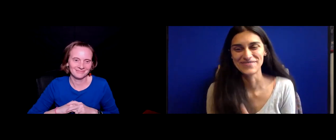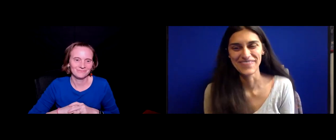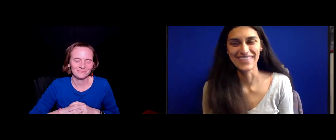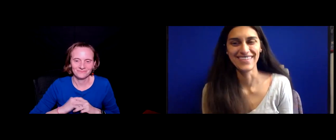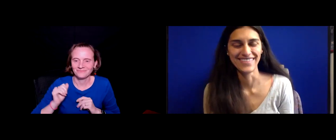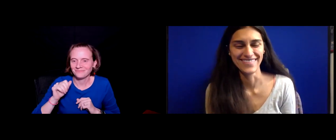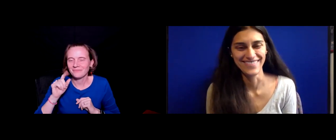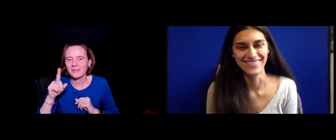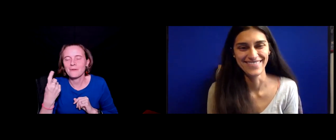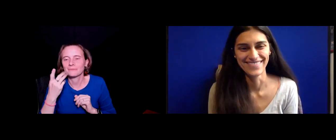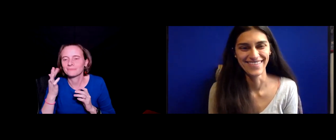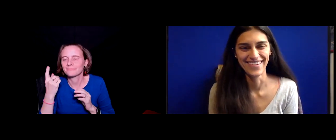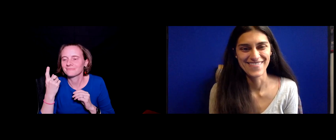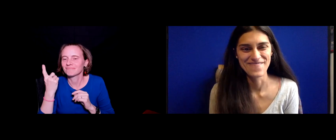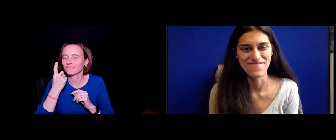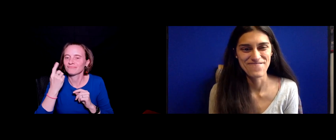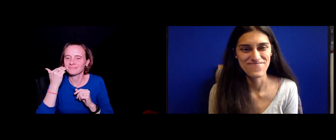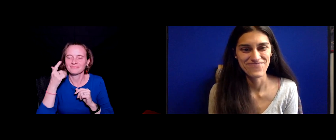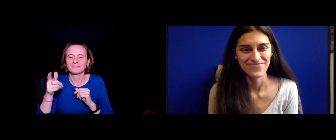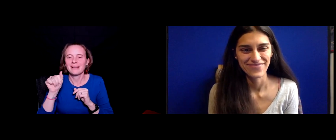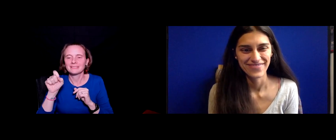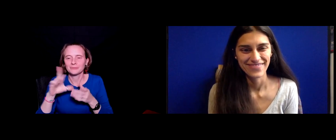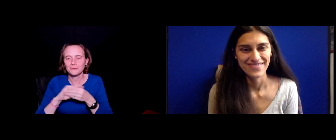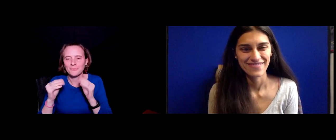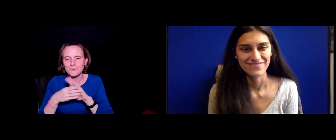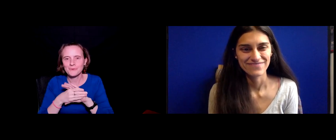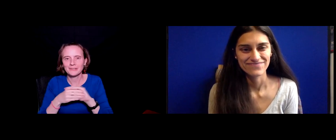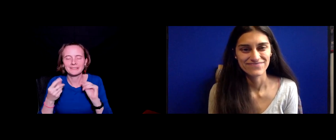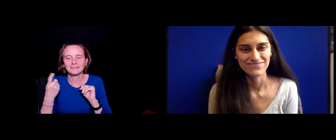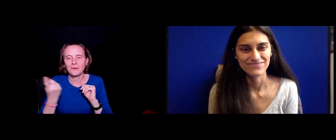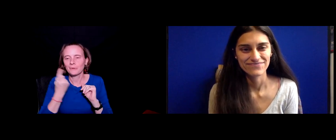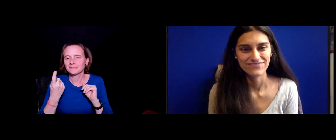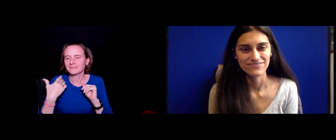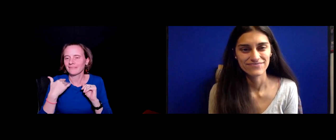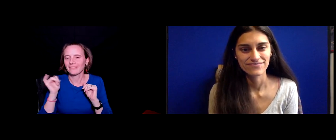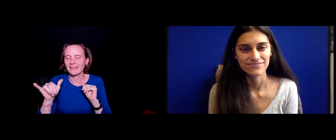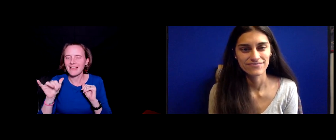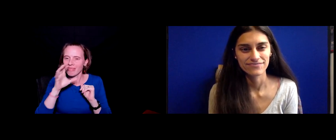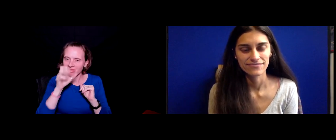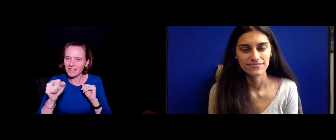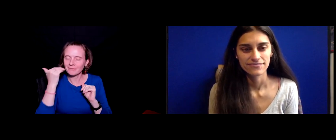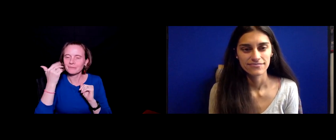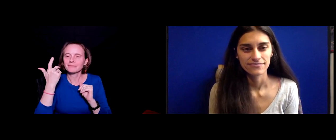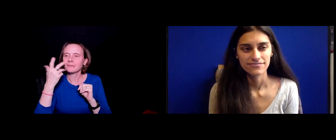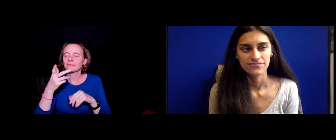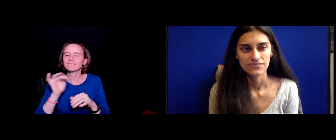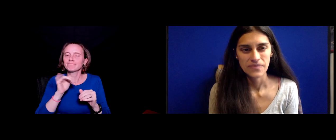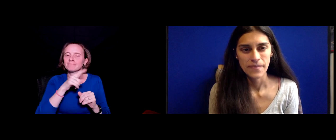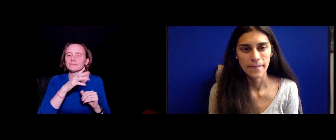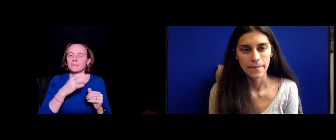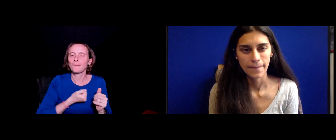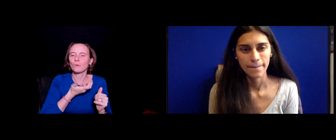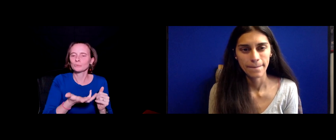That's so fun. Thanks for sharing that. Absolutely. So just thinking about ASL stories and how